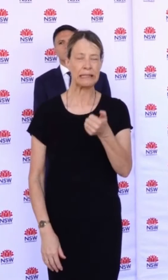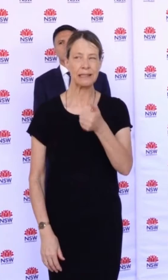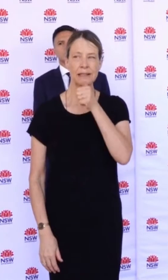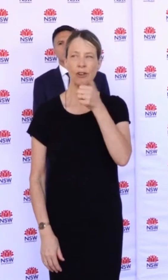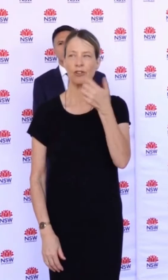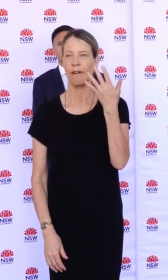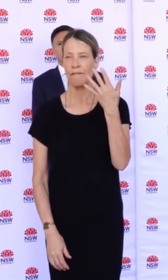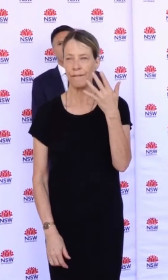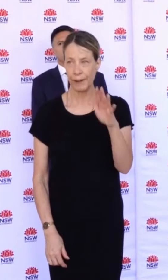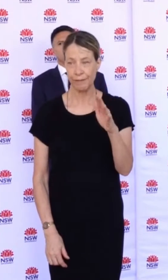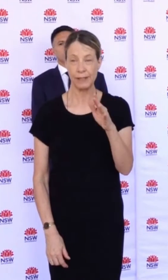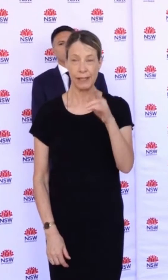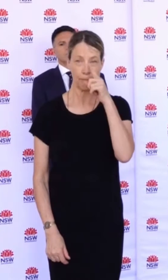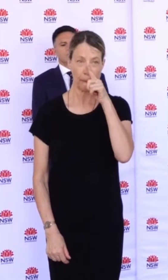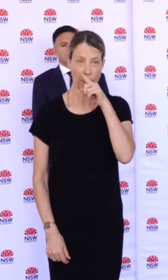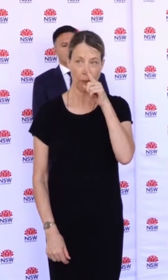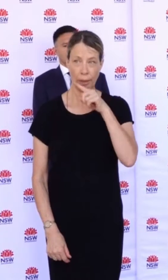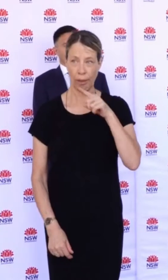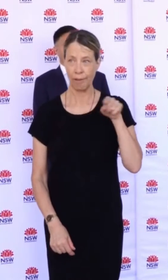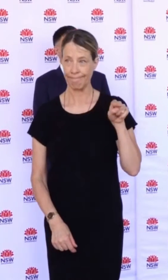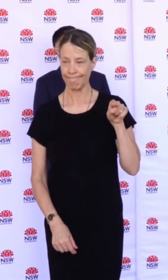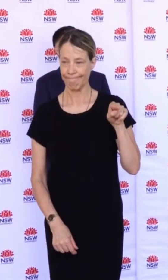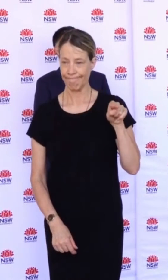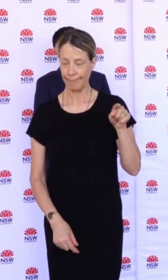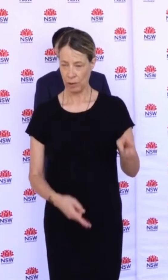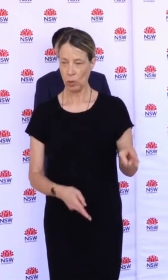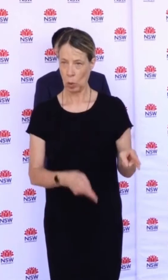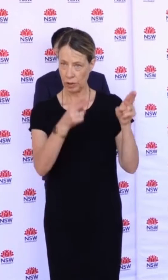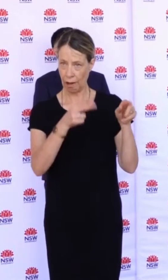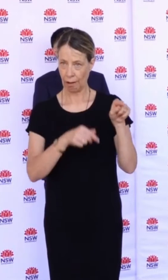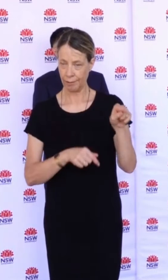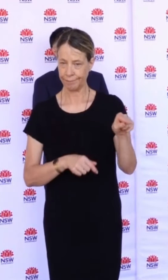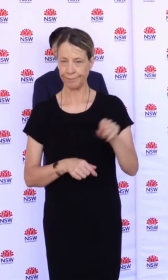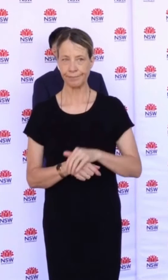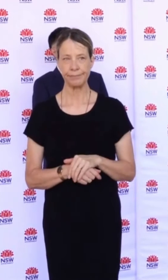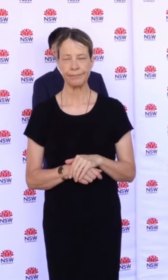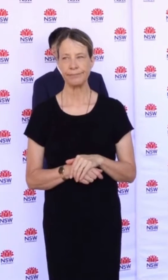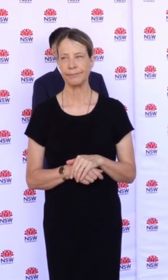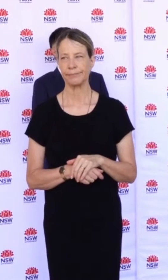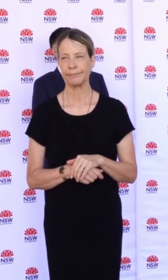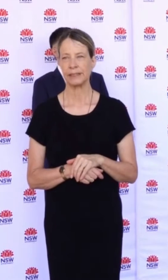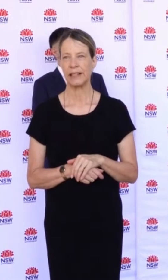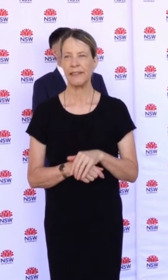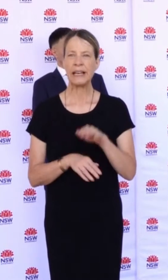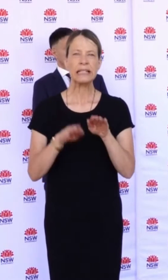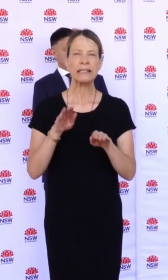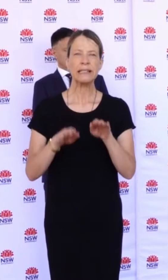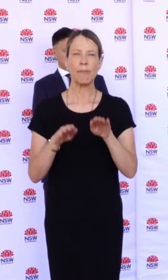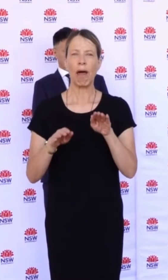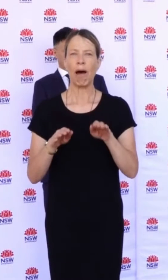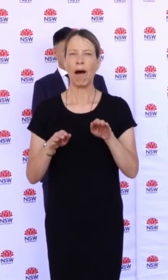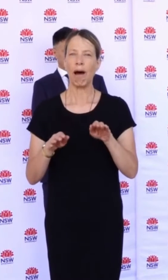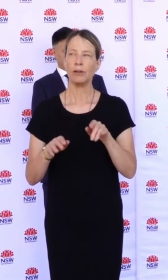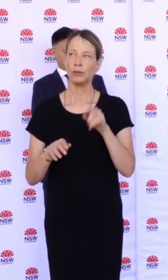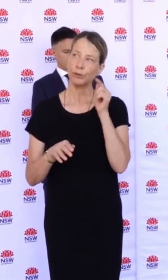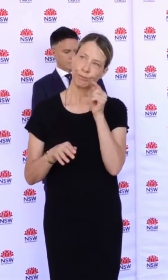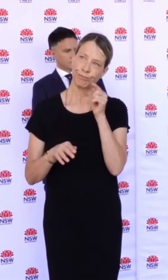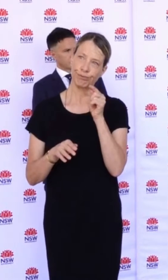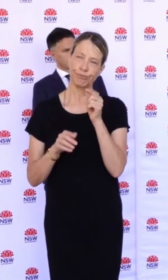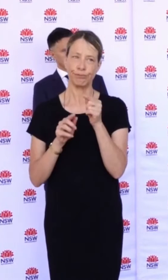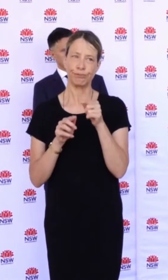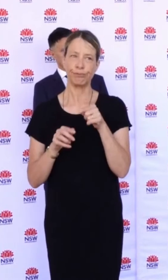650 people in that situation. That's the equivalent of a Royal North Shore. In fact, it's slightly bigger than a Royal